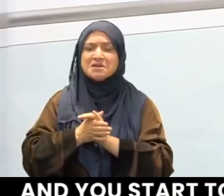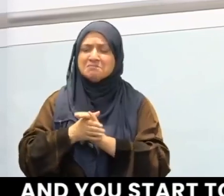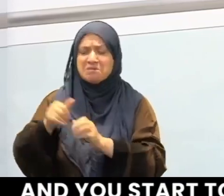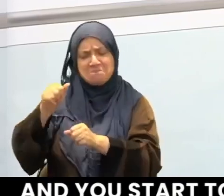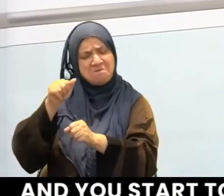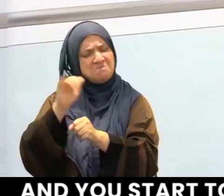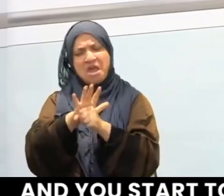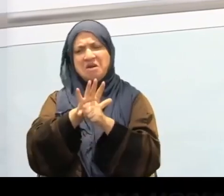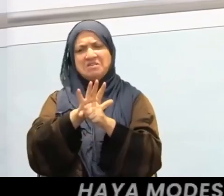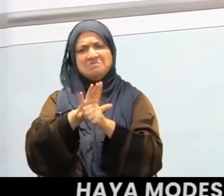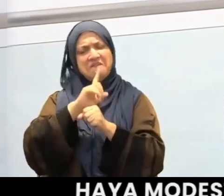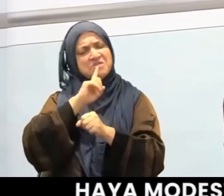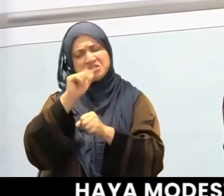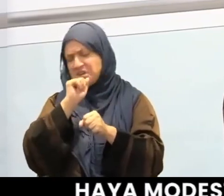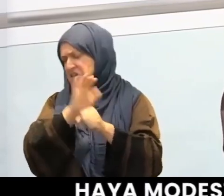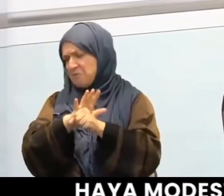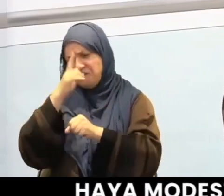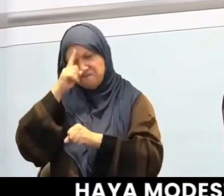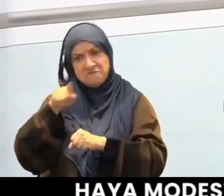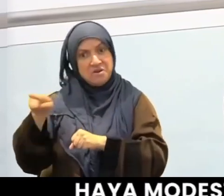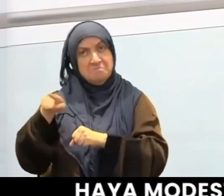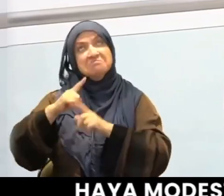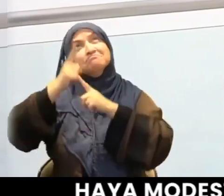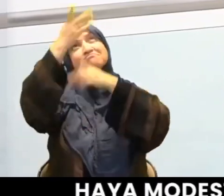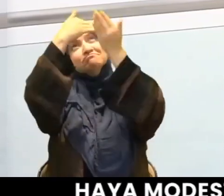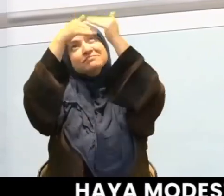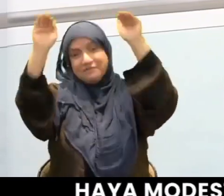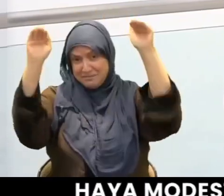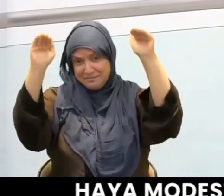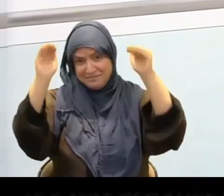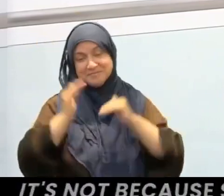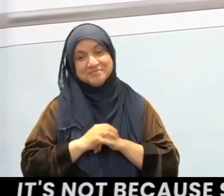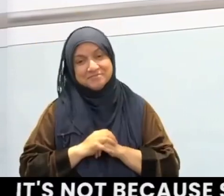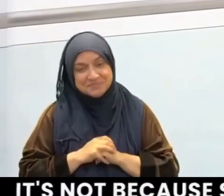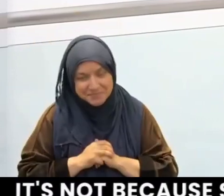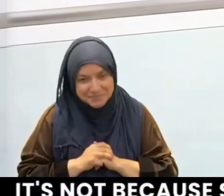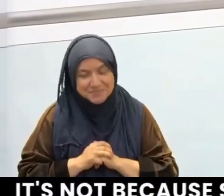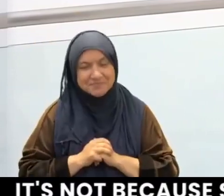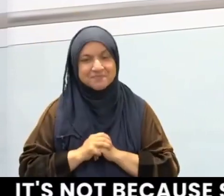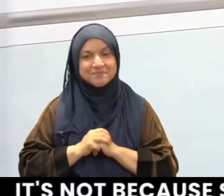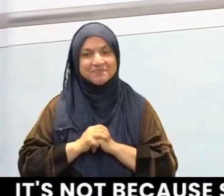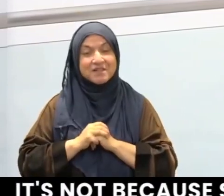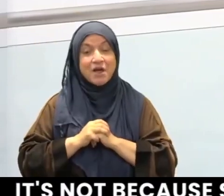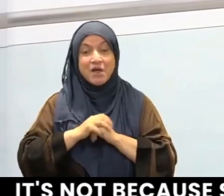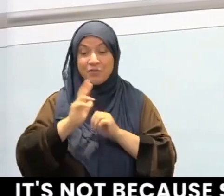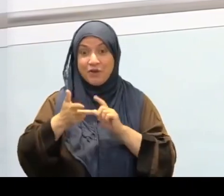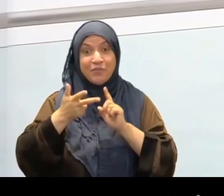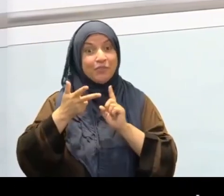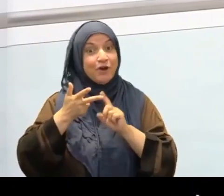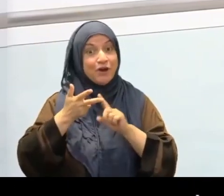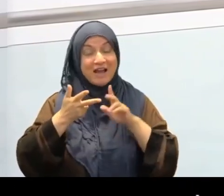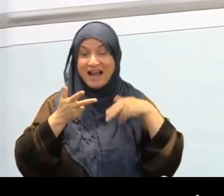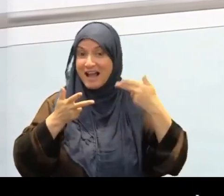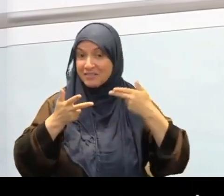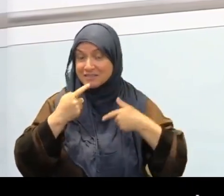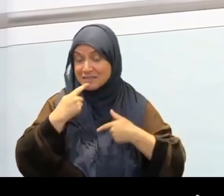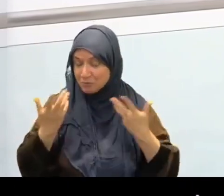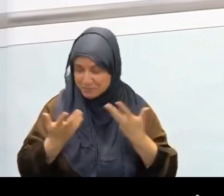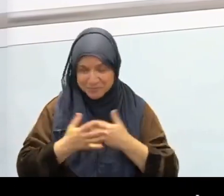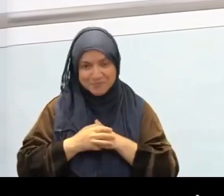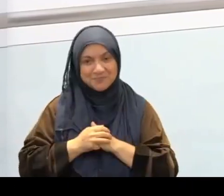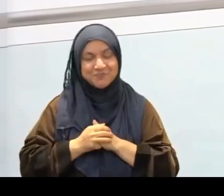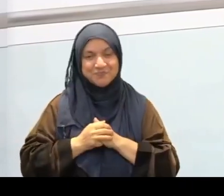ta'ala upon you. Haya, modesty and shyness is not cowardice. It's not because someone else is looking at you and maybe you're just not